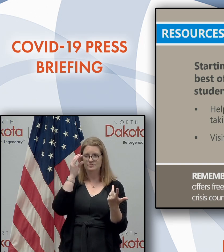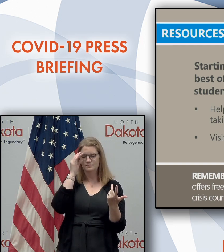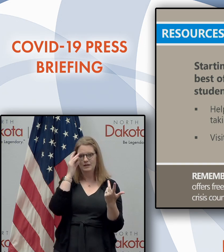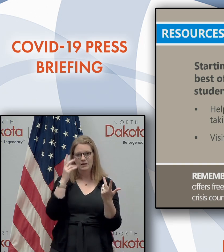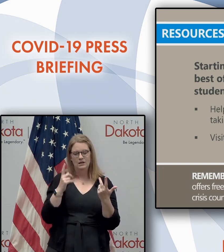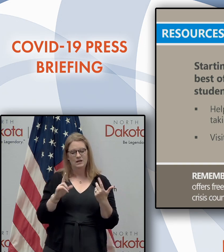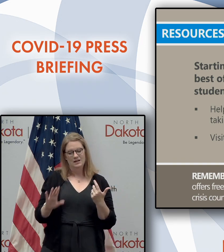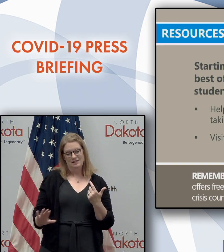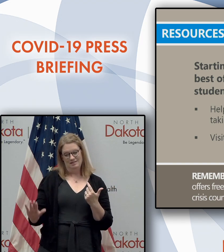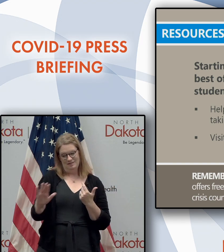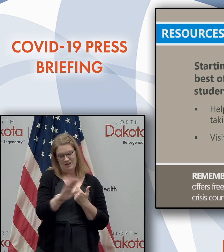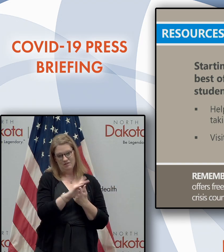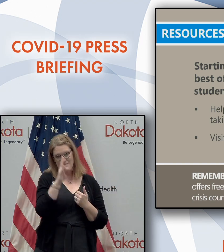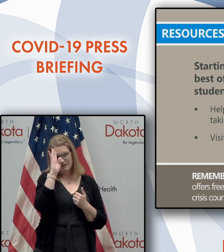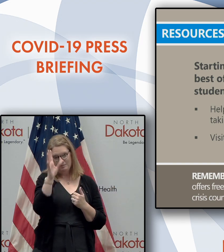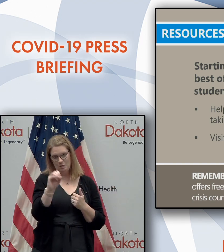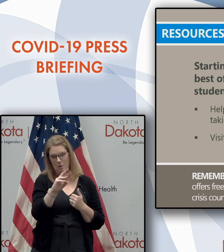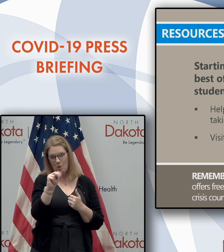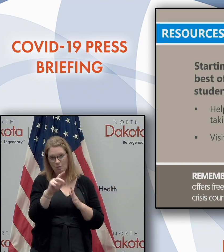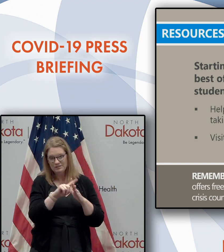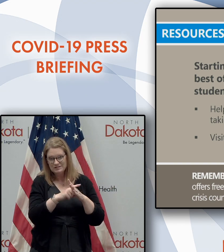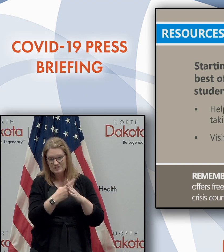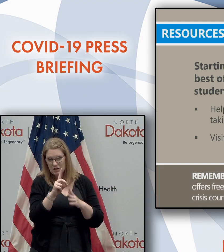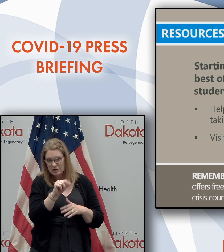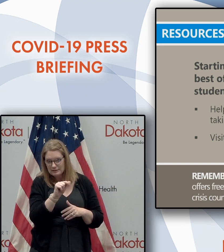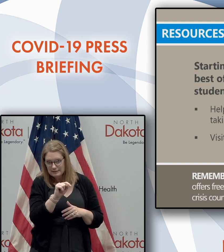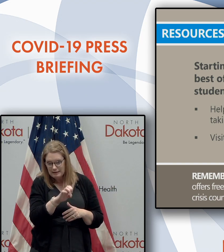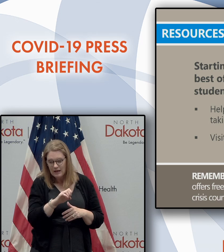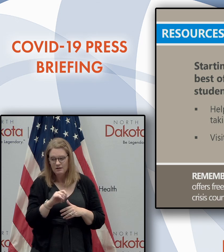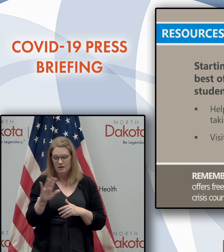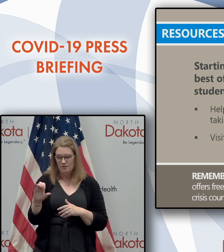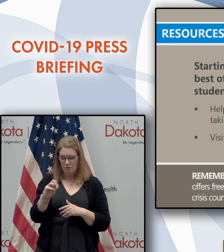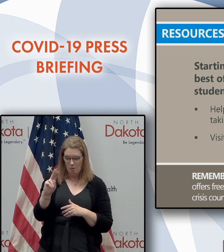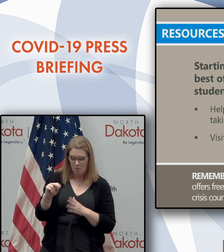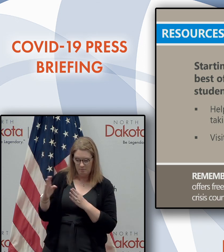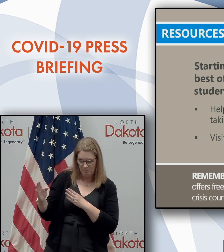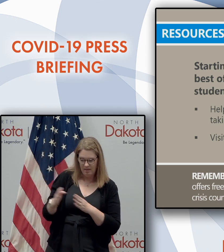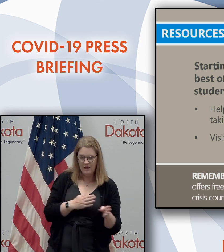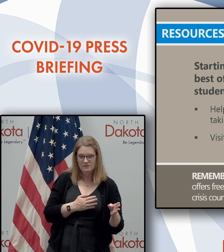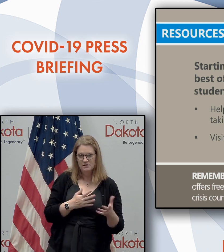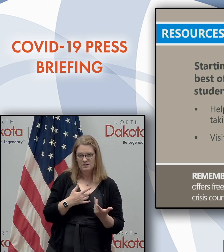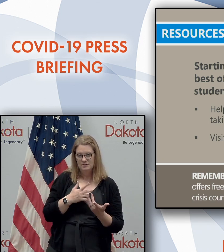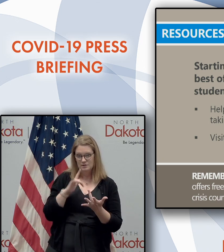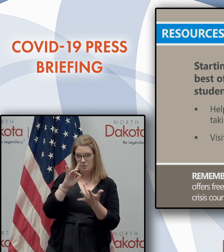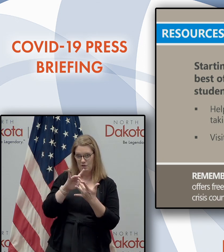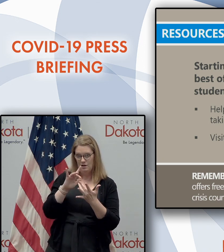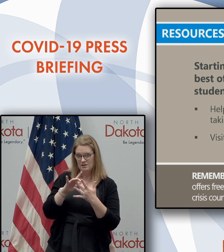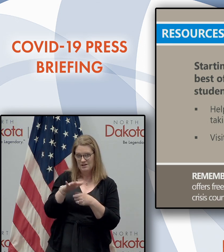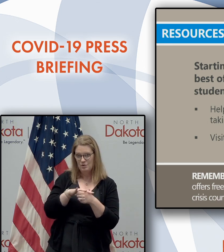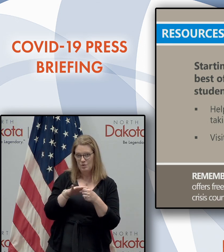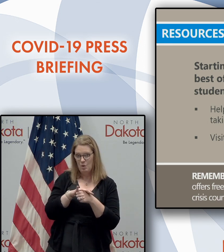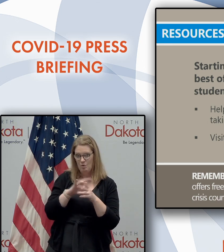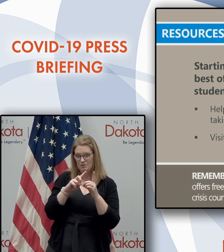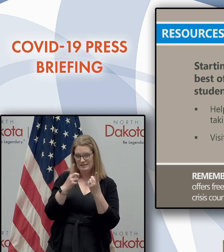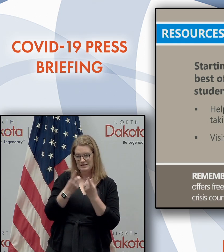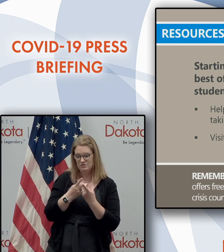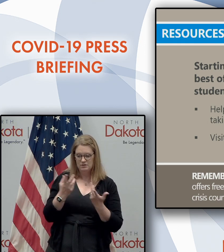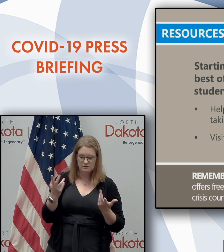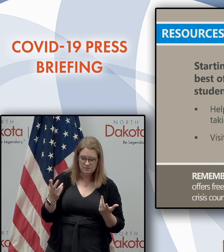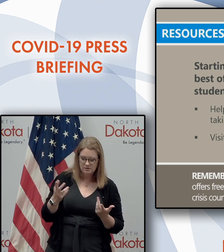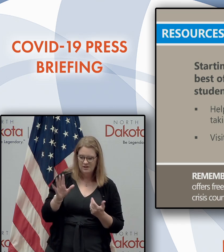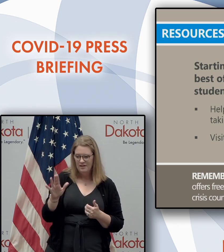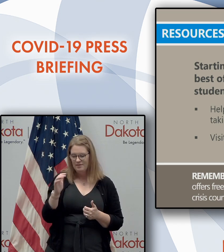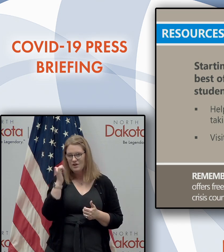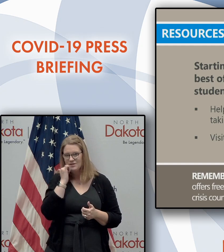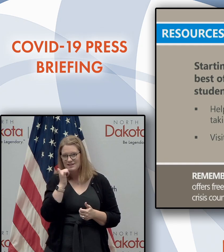announcing their own start dates, their own back to school plans. So contact your local district, outline as best you can what their new daily